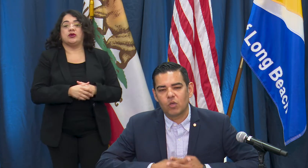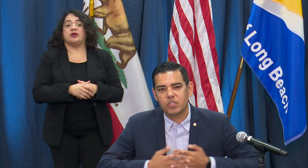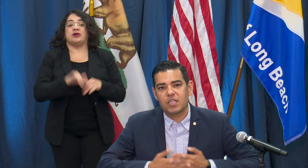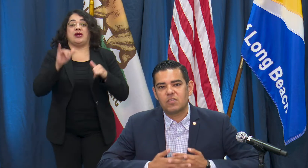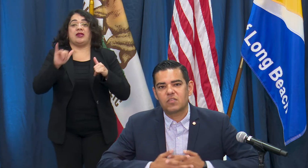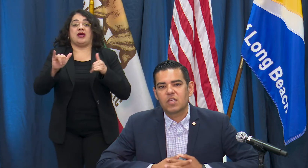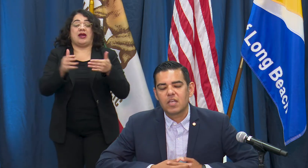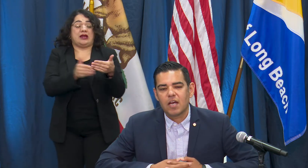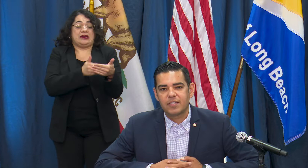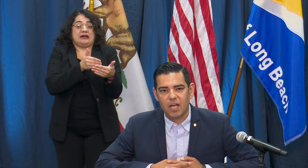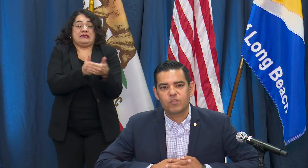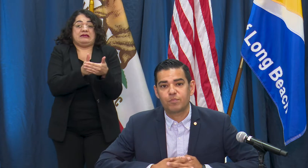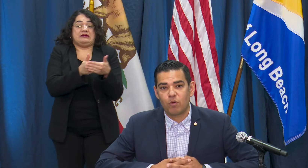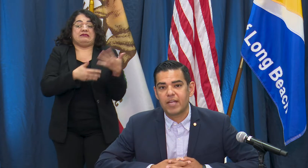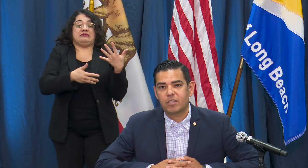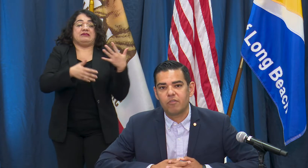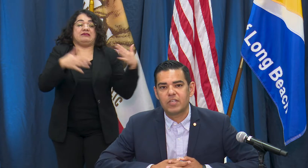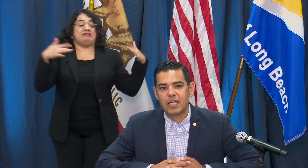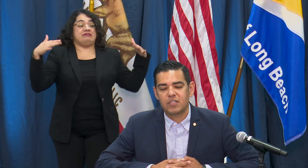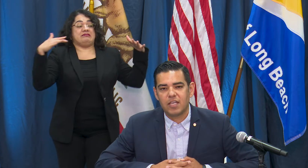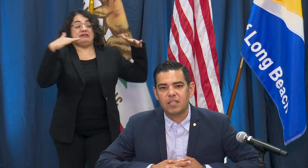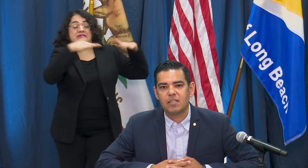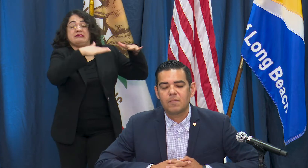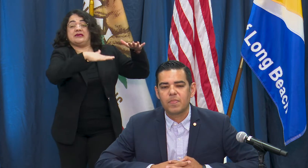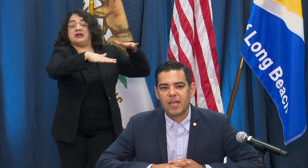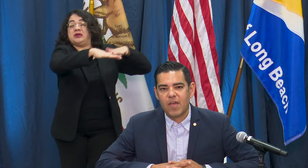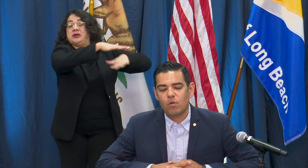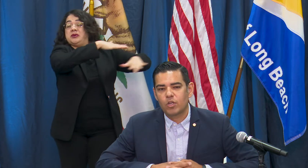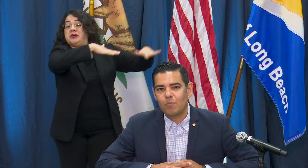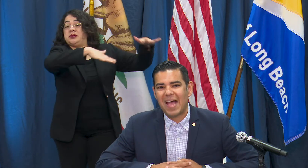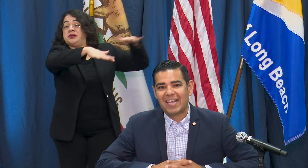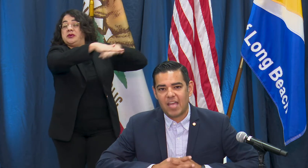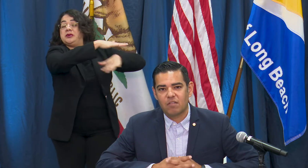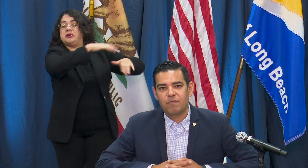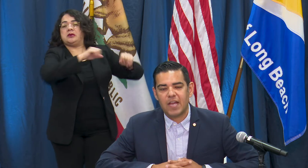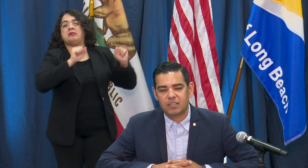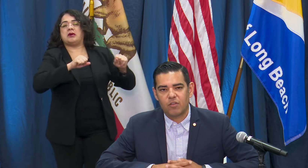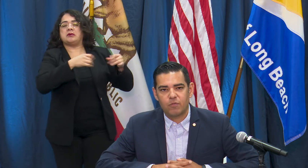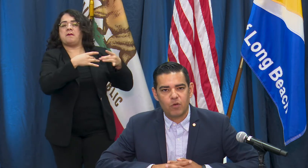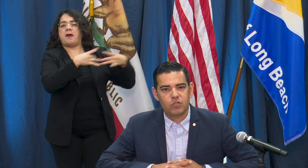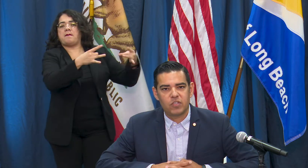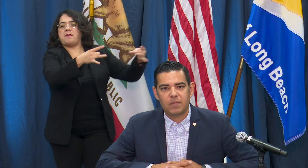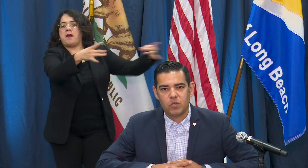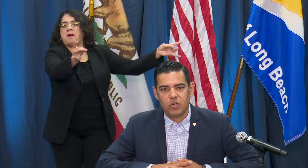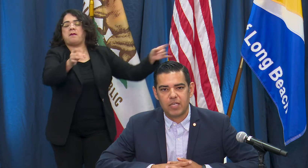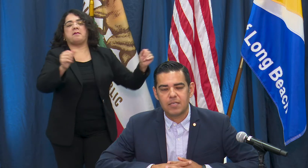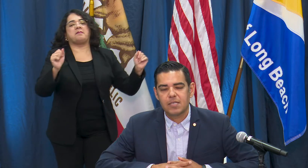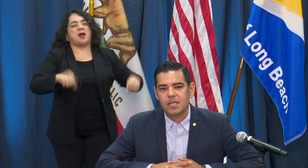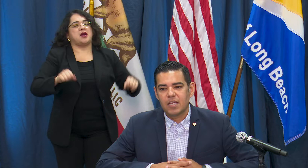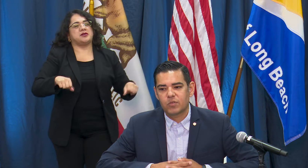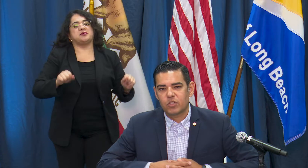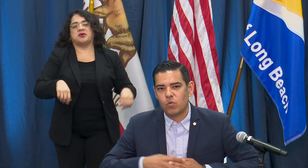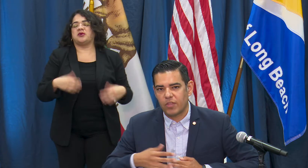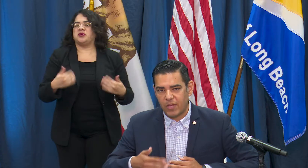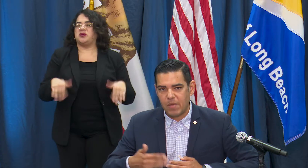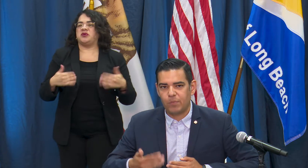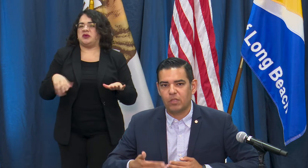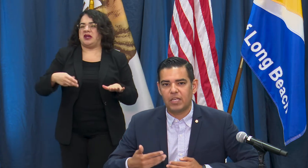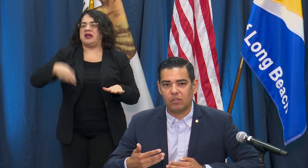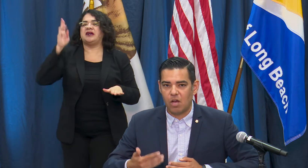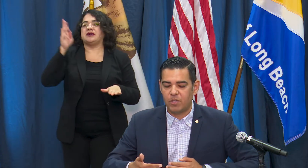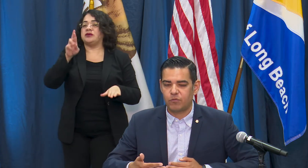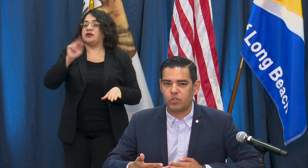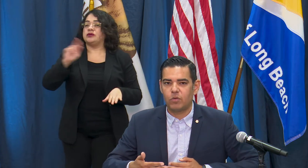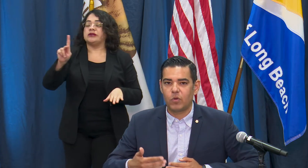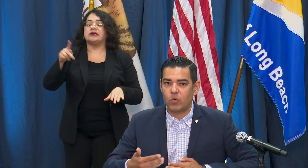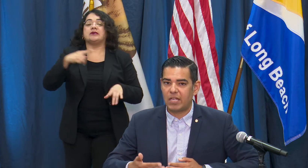physical closeness does spread COVID-19, and that will go back and infect other folks in the community. And so I just want to thank people